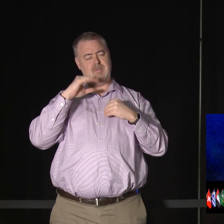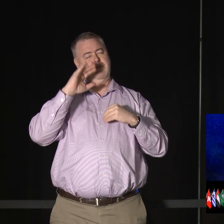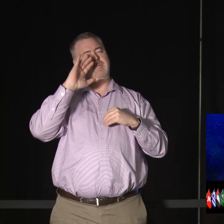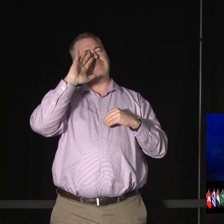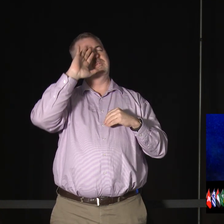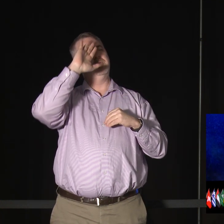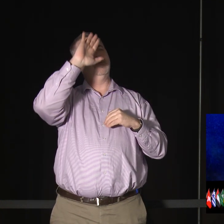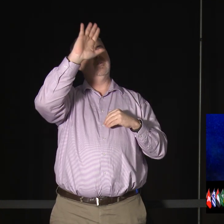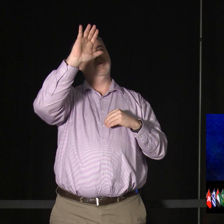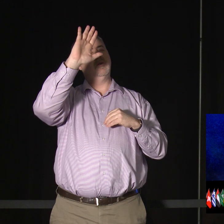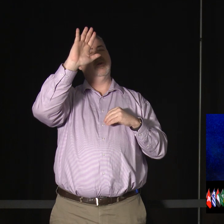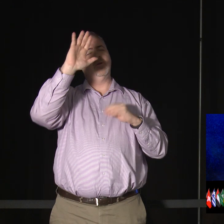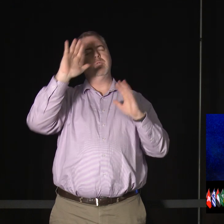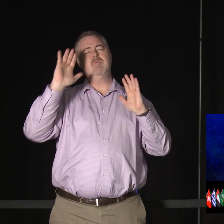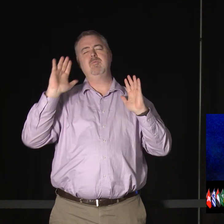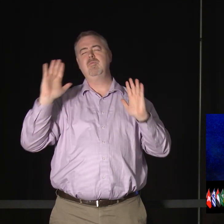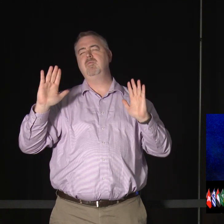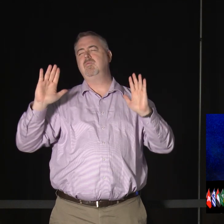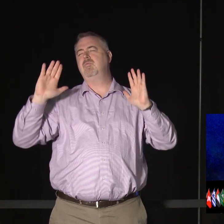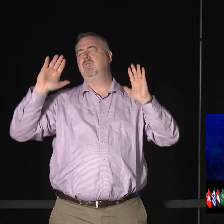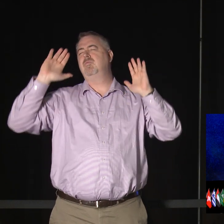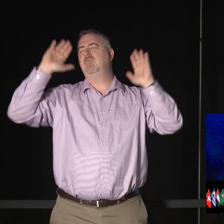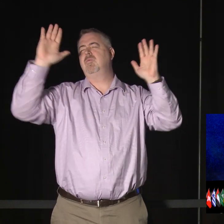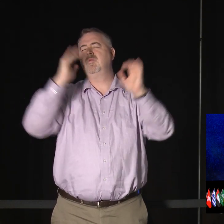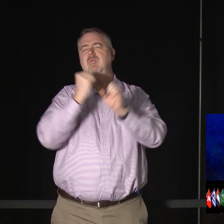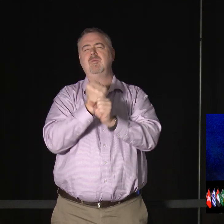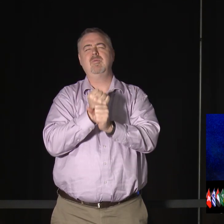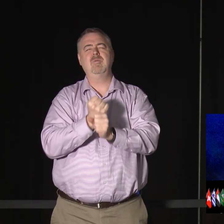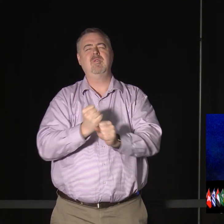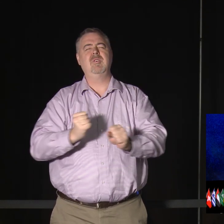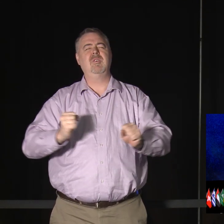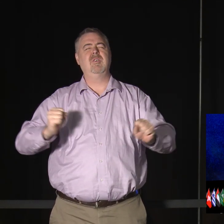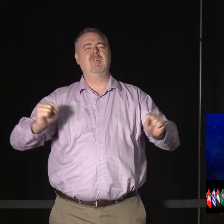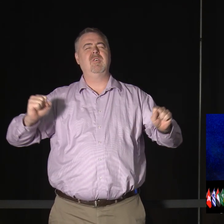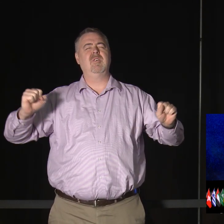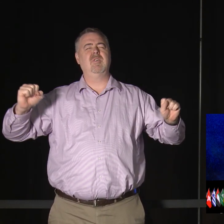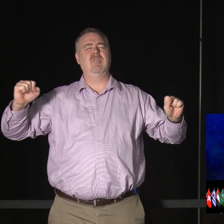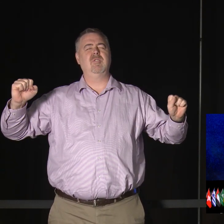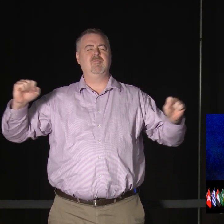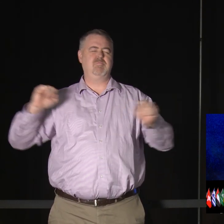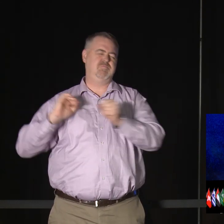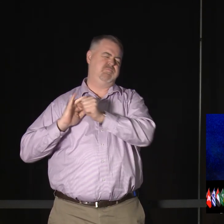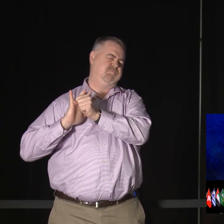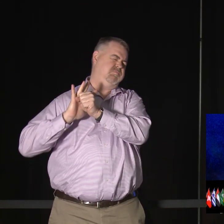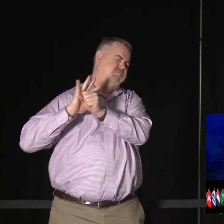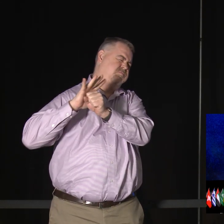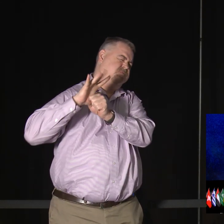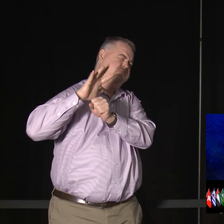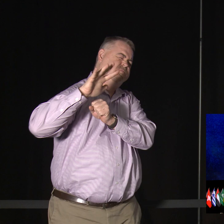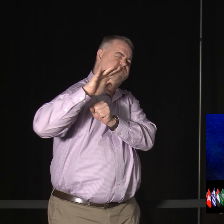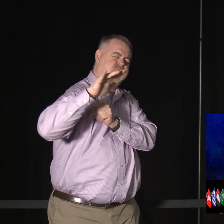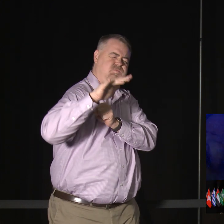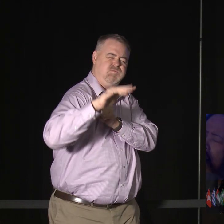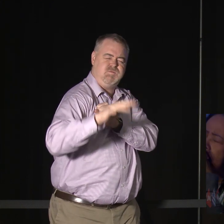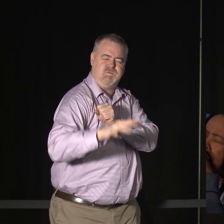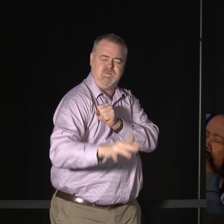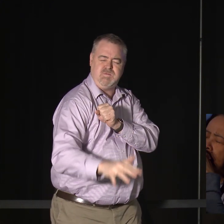thy great salvation, so rich and so